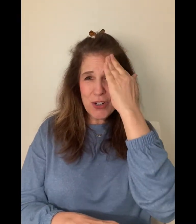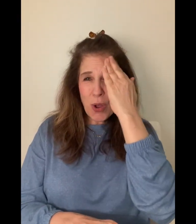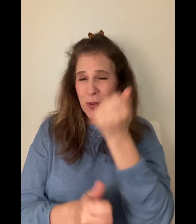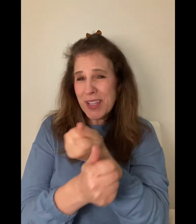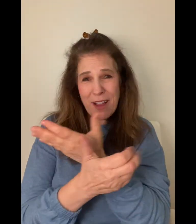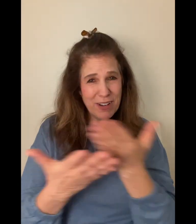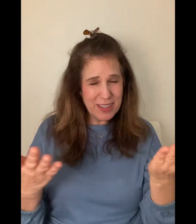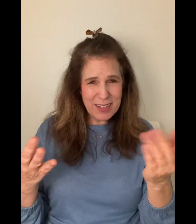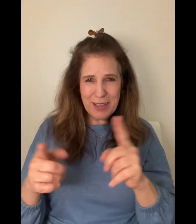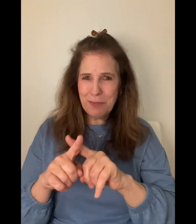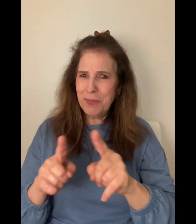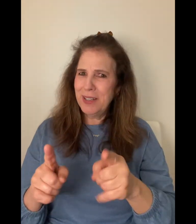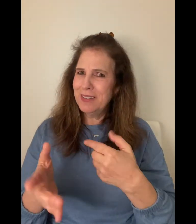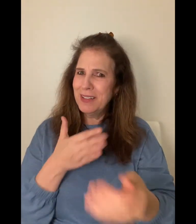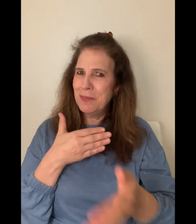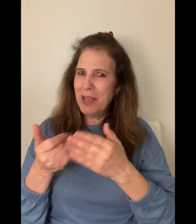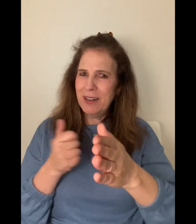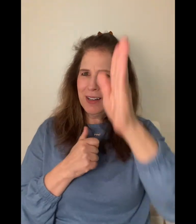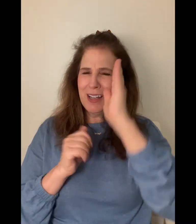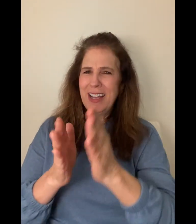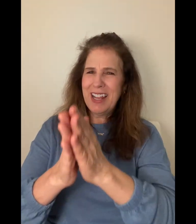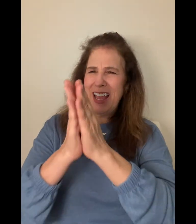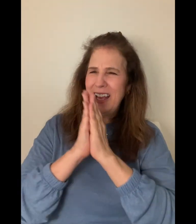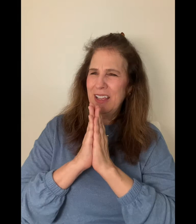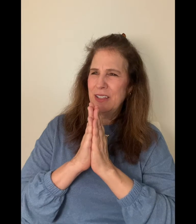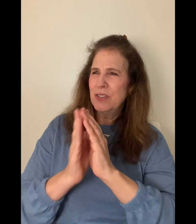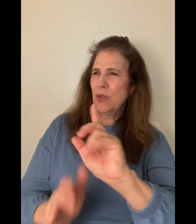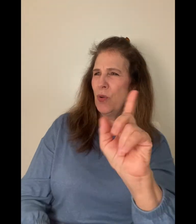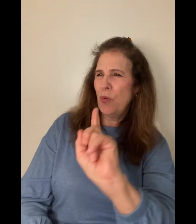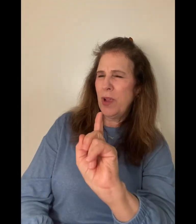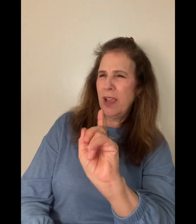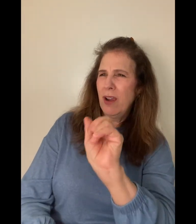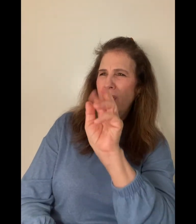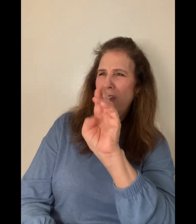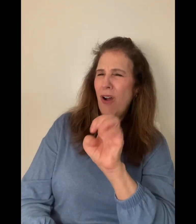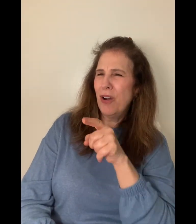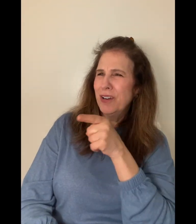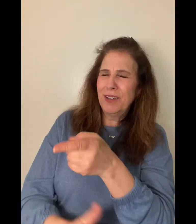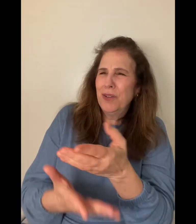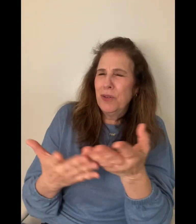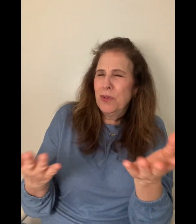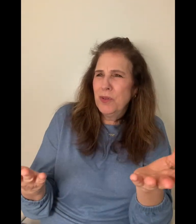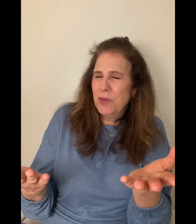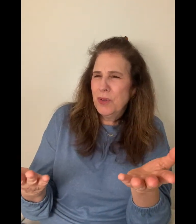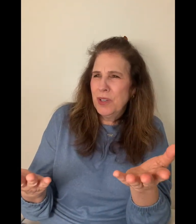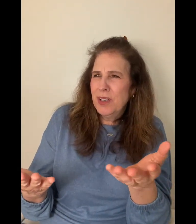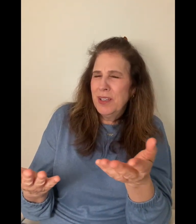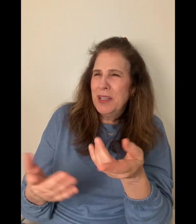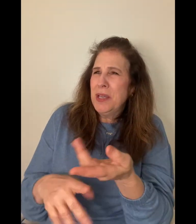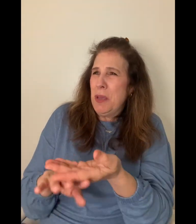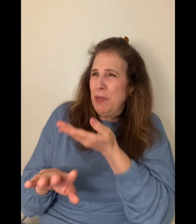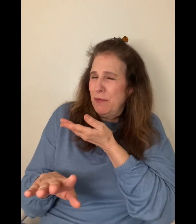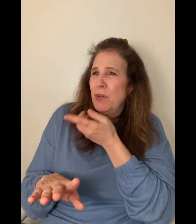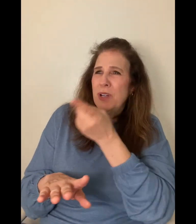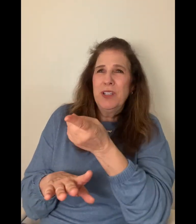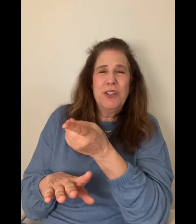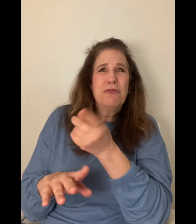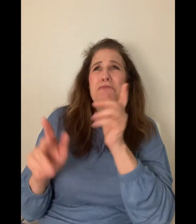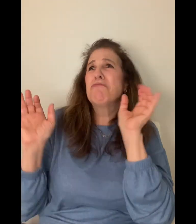till today. And then Adam blamed wife, which is also something that is carried till today. And the woman